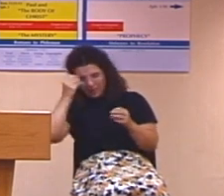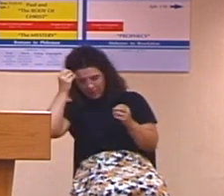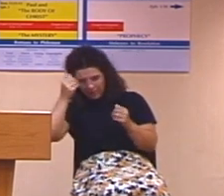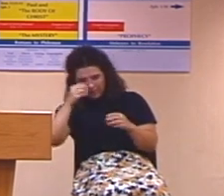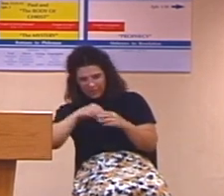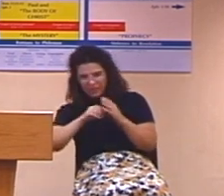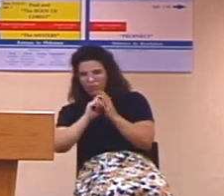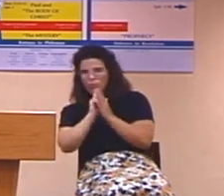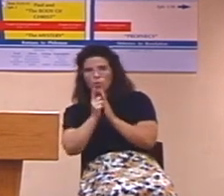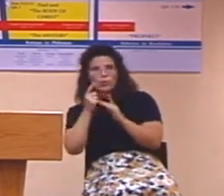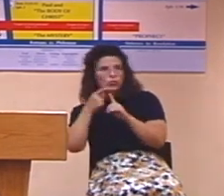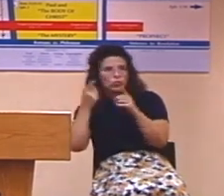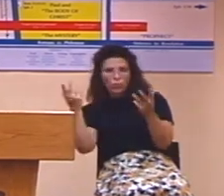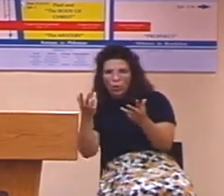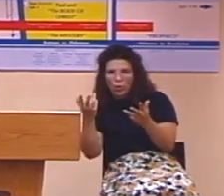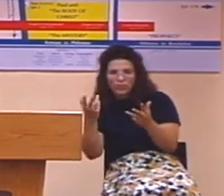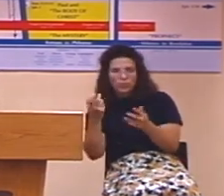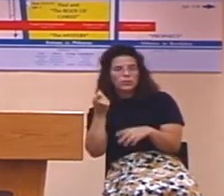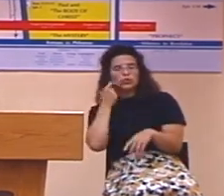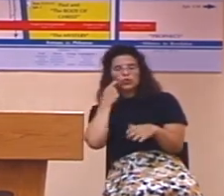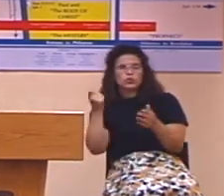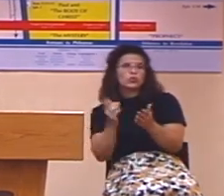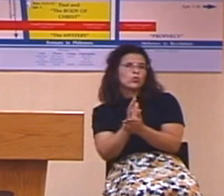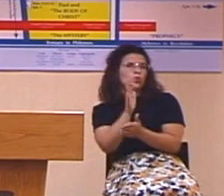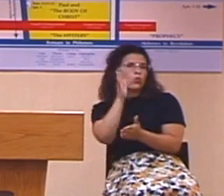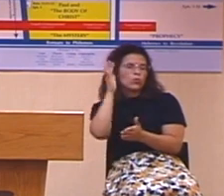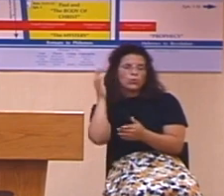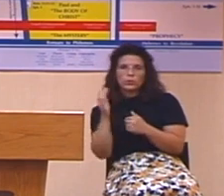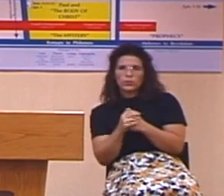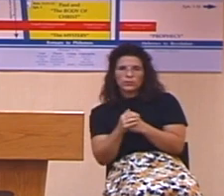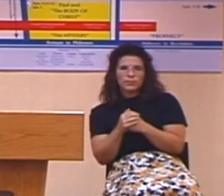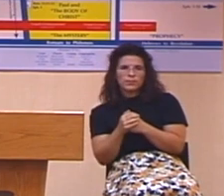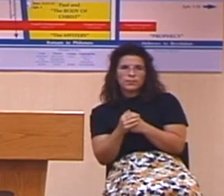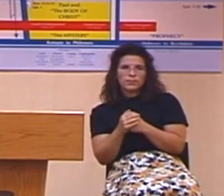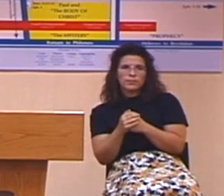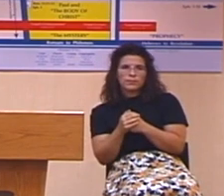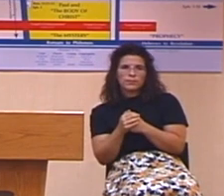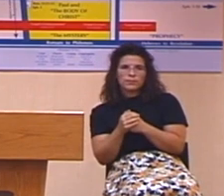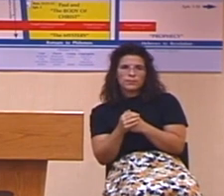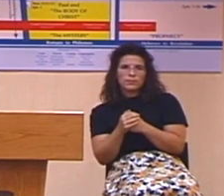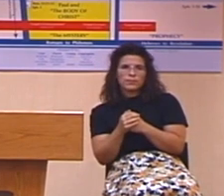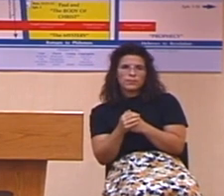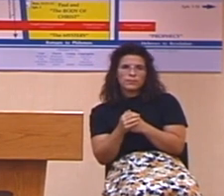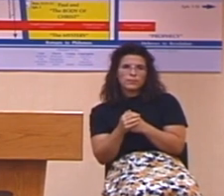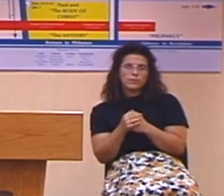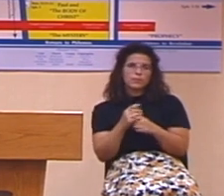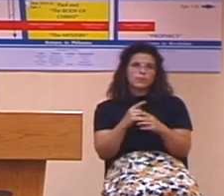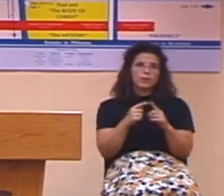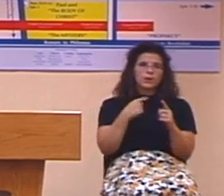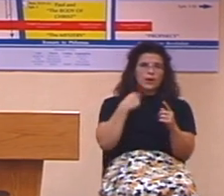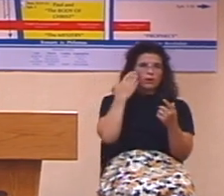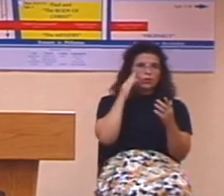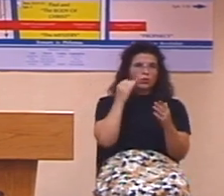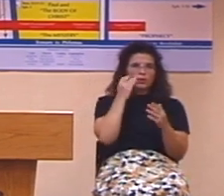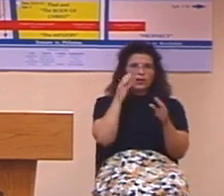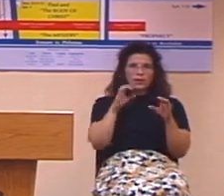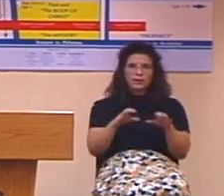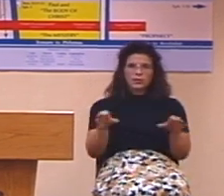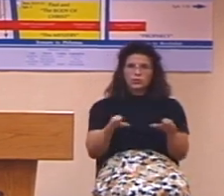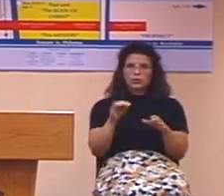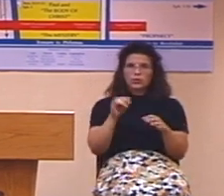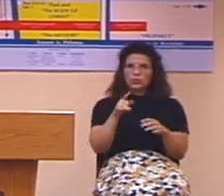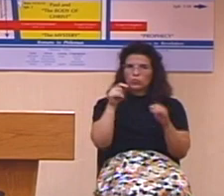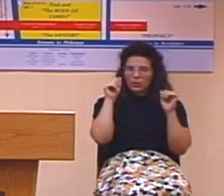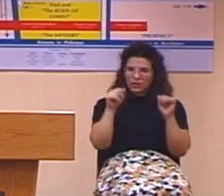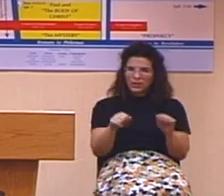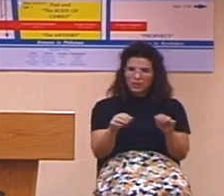what? It's just glory, baby. It's just glory. Well, I don't know if I can do that. You can